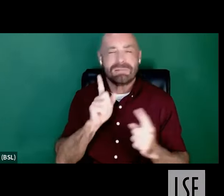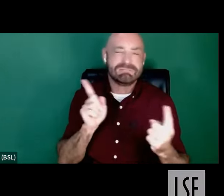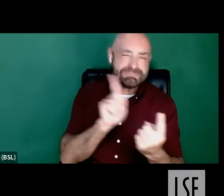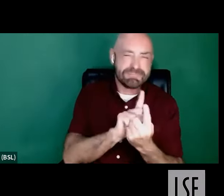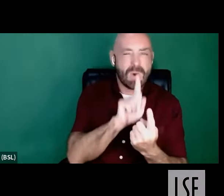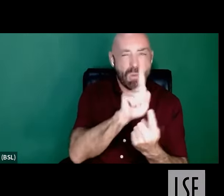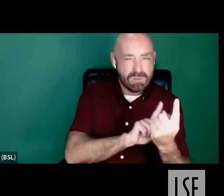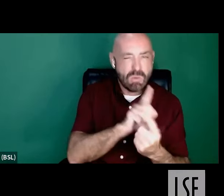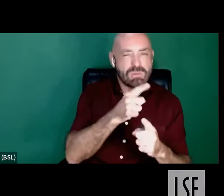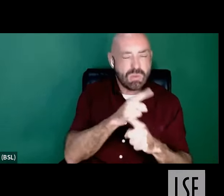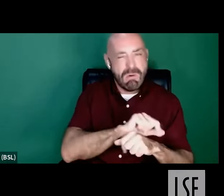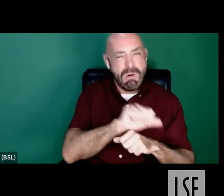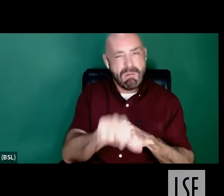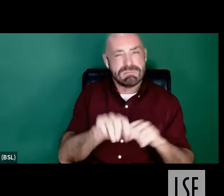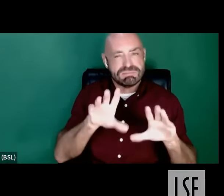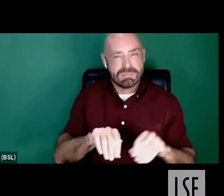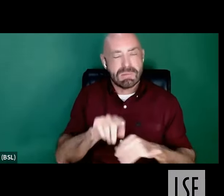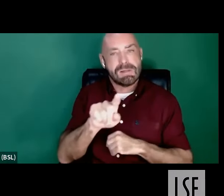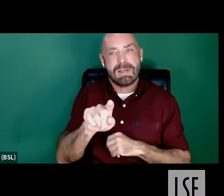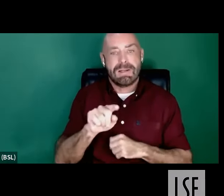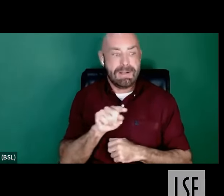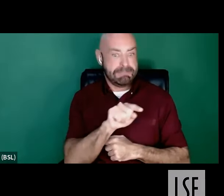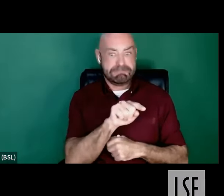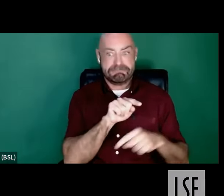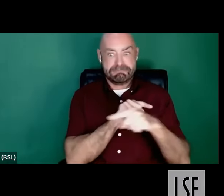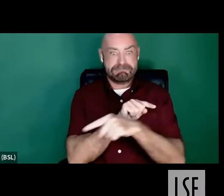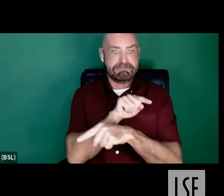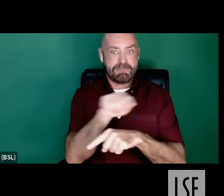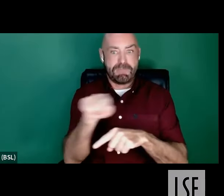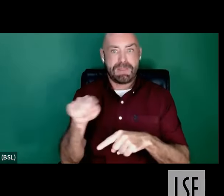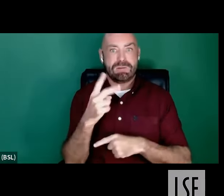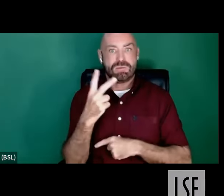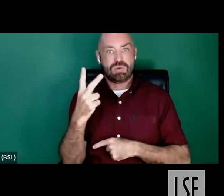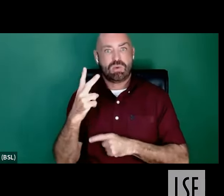So here first, and then we'll take people who've got two online.